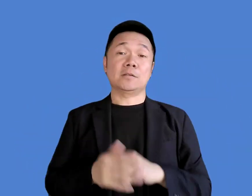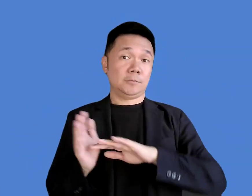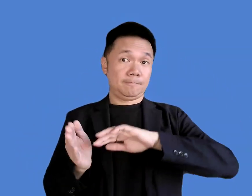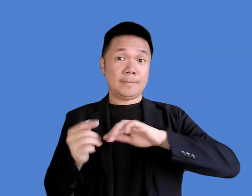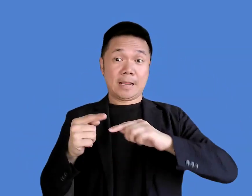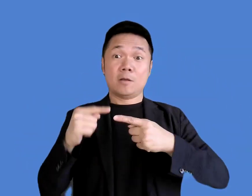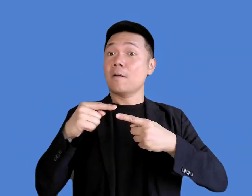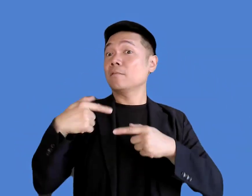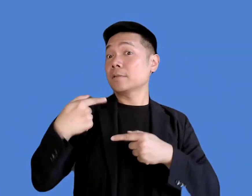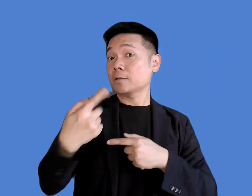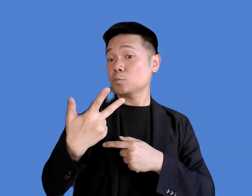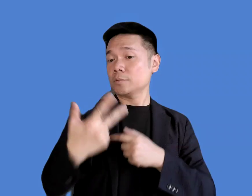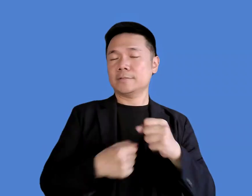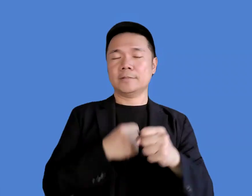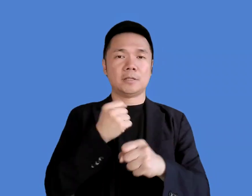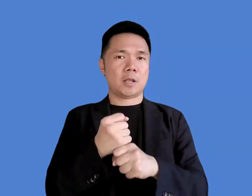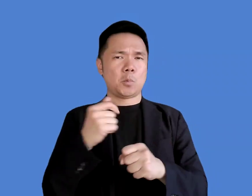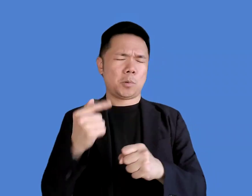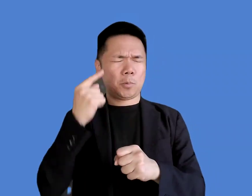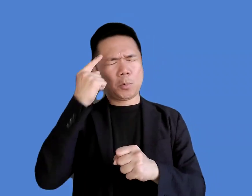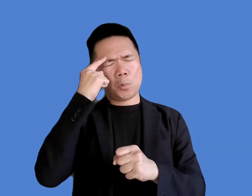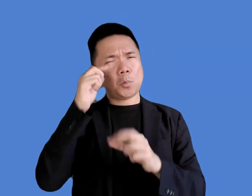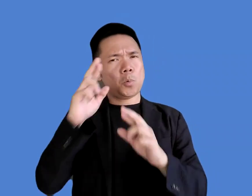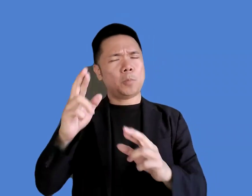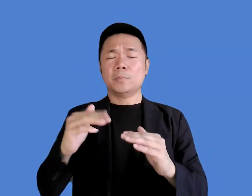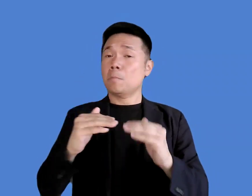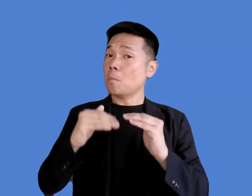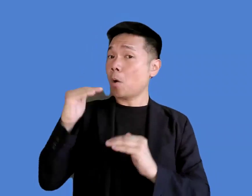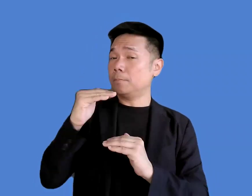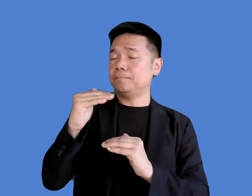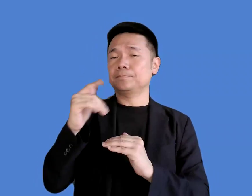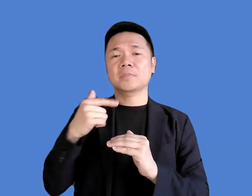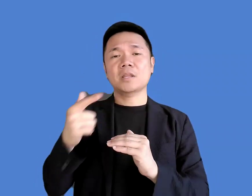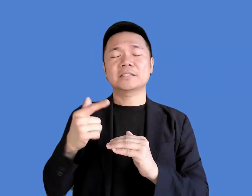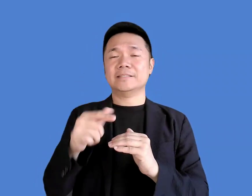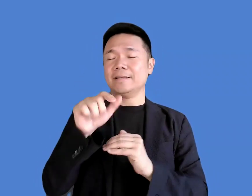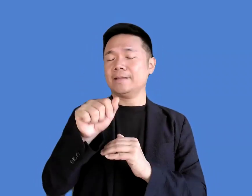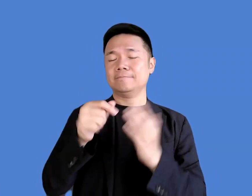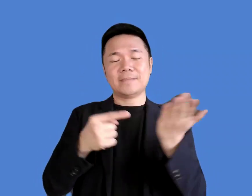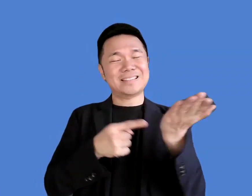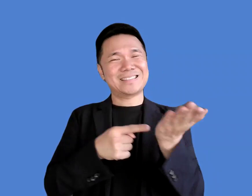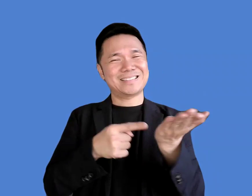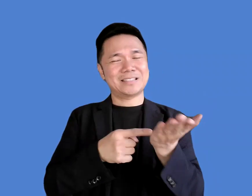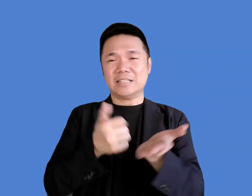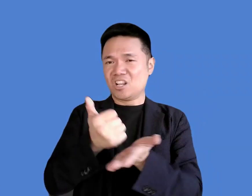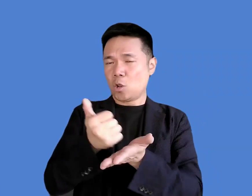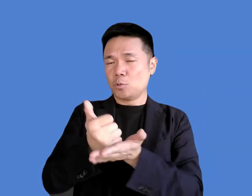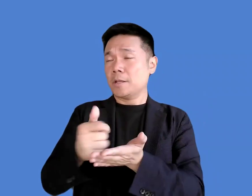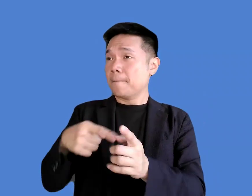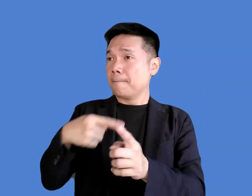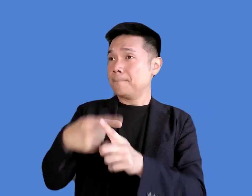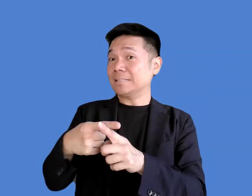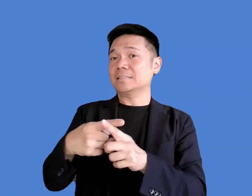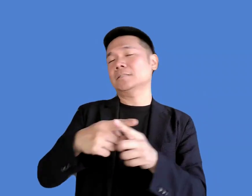really focusing on raising the standards of our standards with assistive technology and accessible design. So we